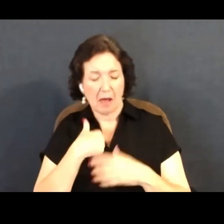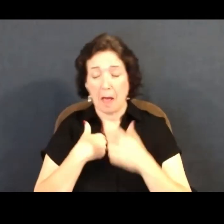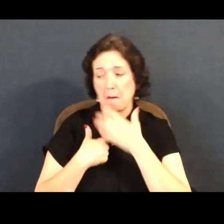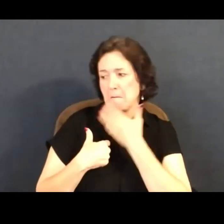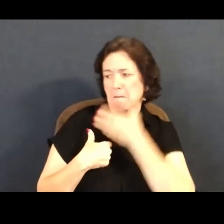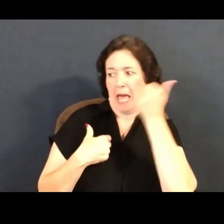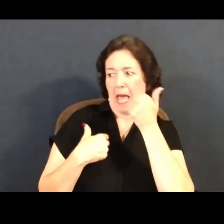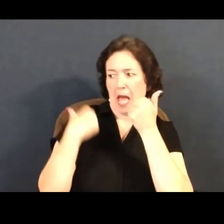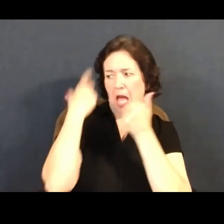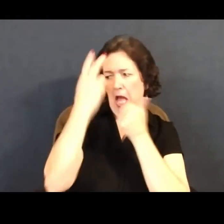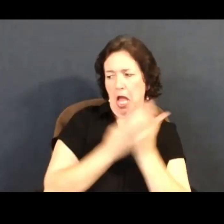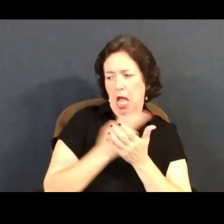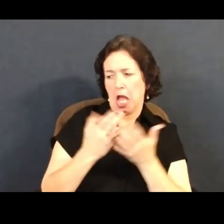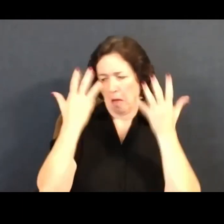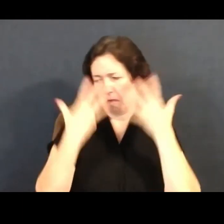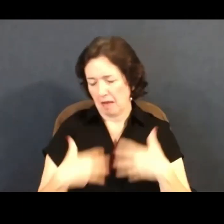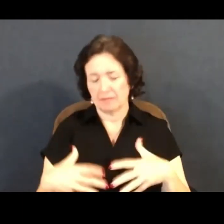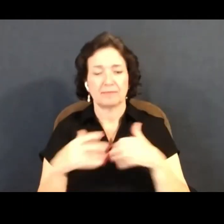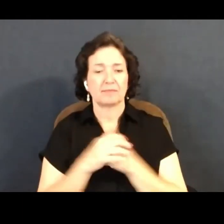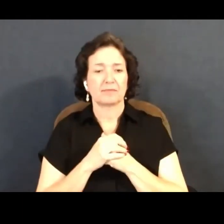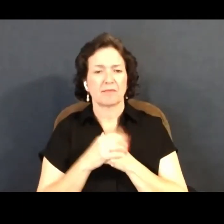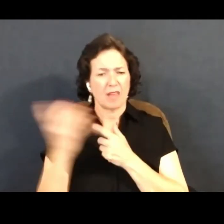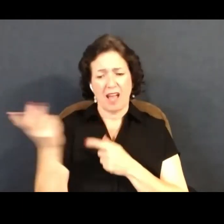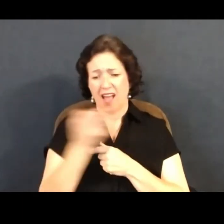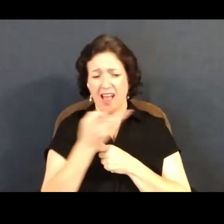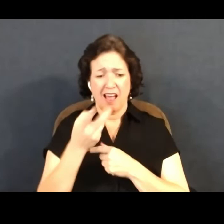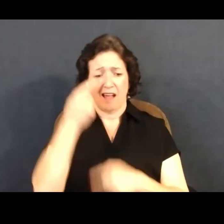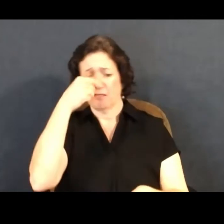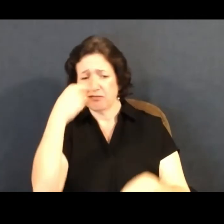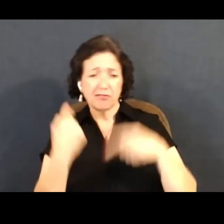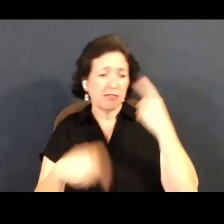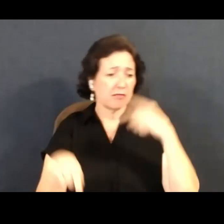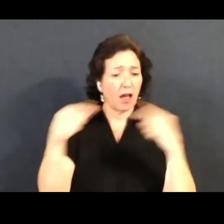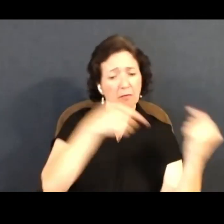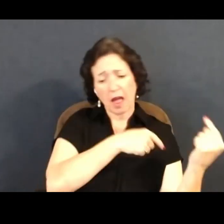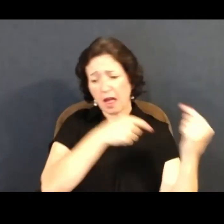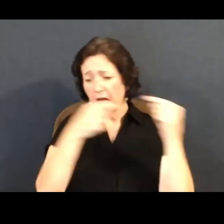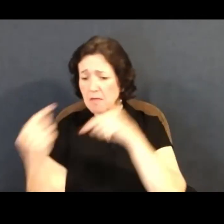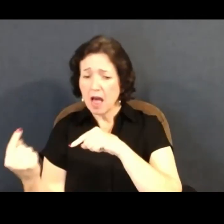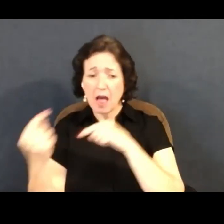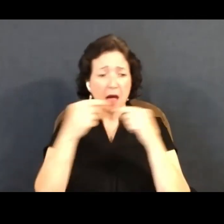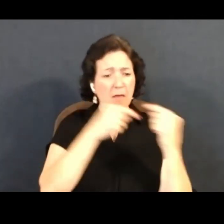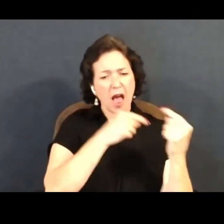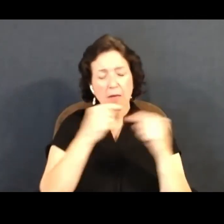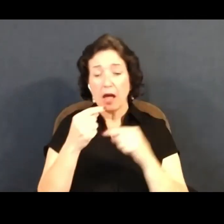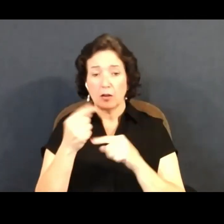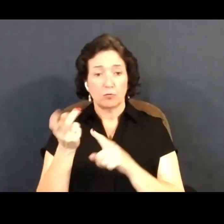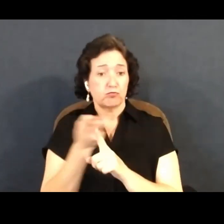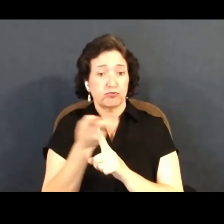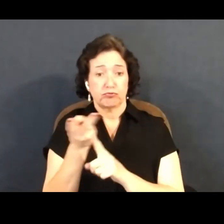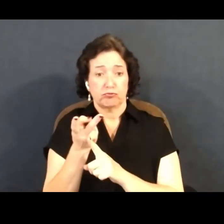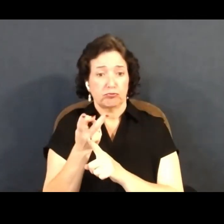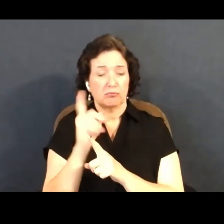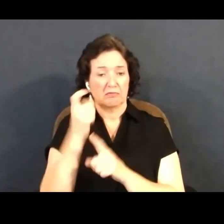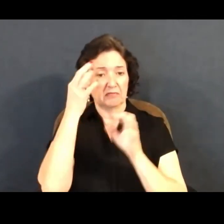best looking. And as that argument went backwards and forwards, they couldn't decide. And so it